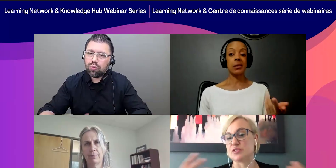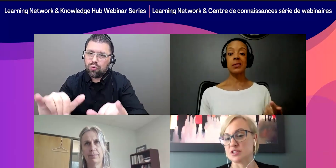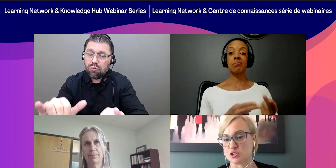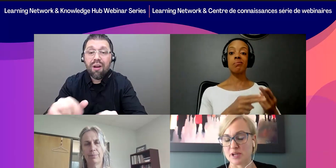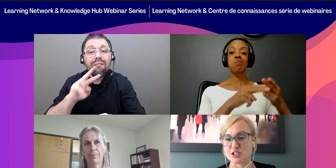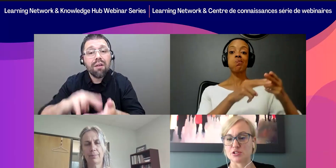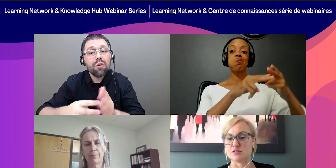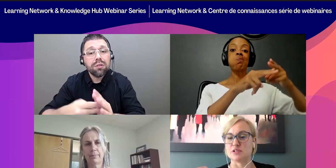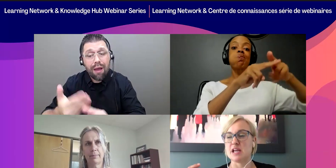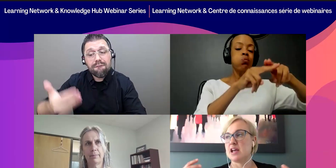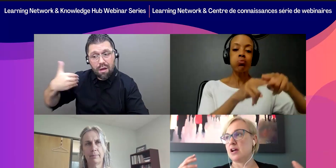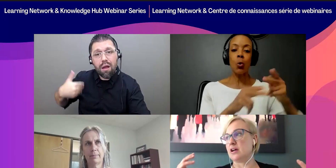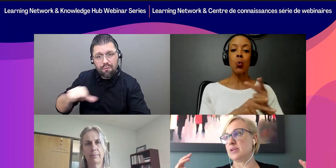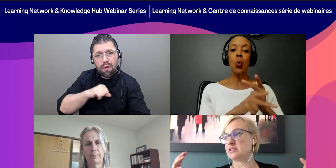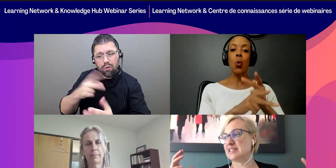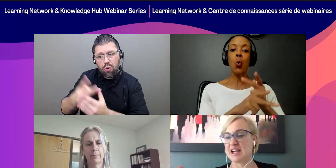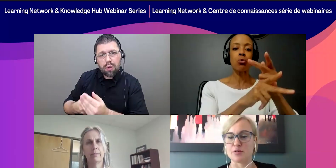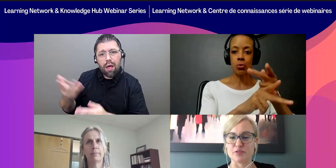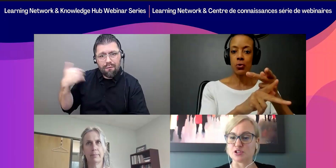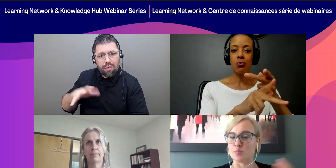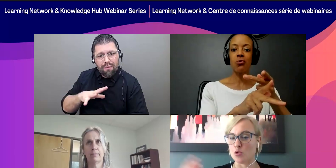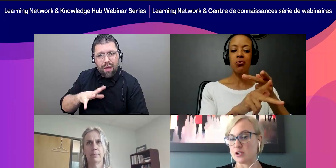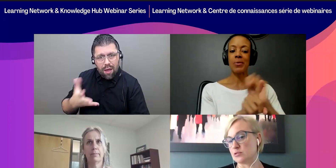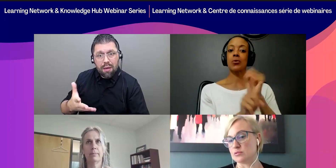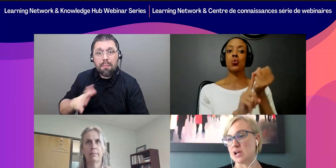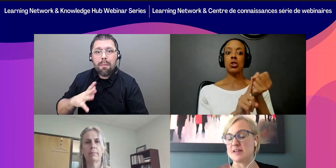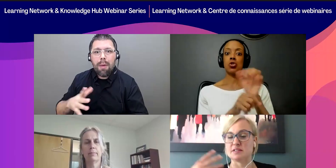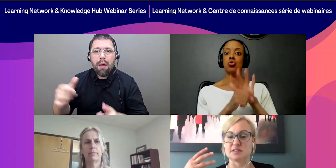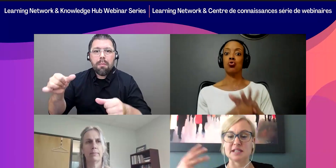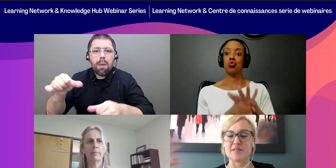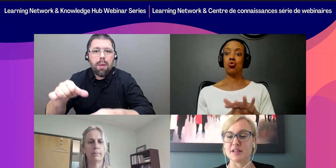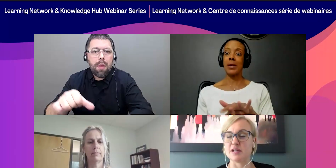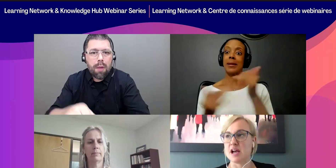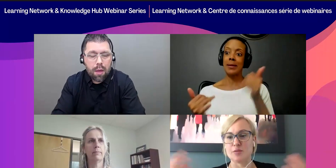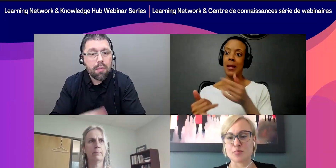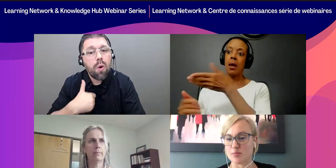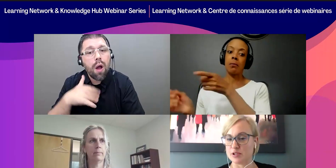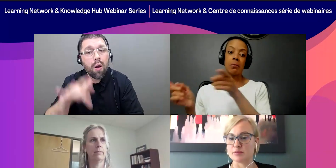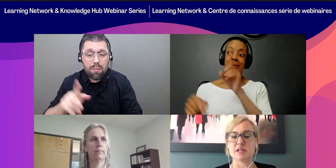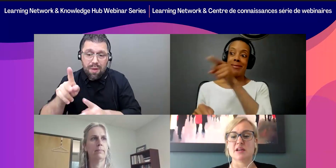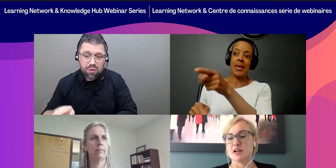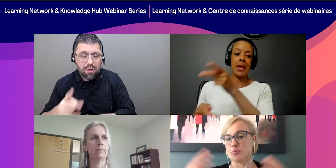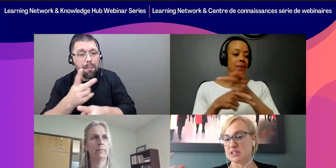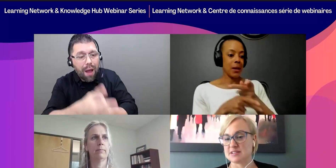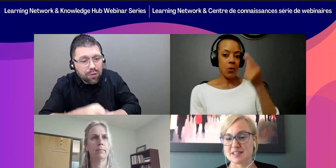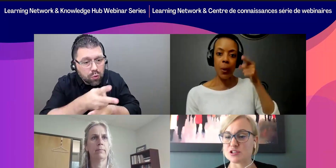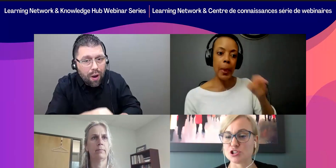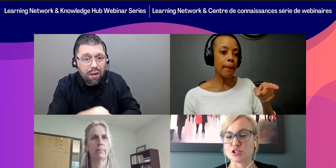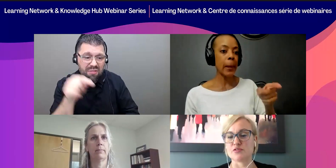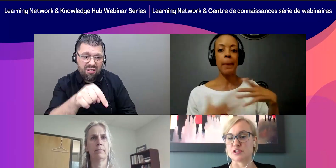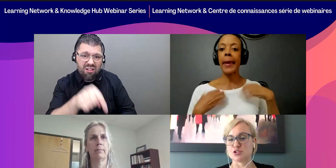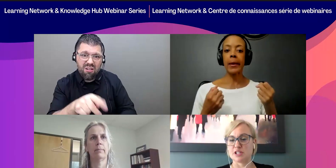the stressful situation of because caring for someone who is having health problem